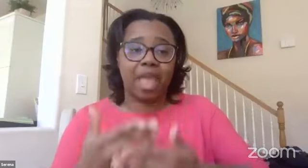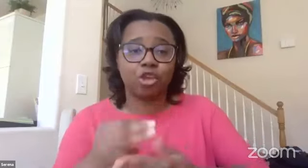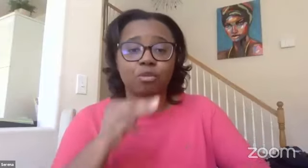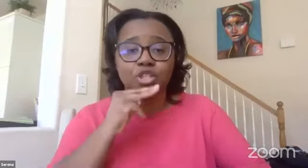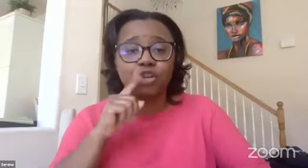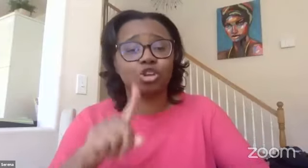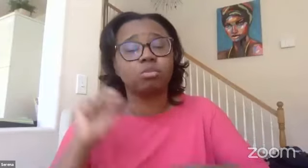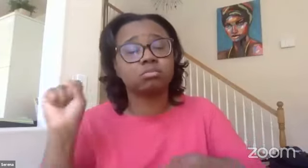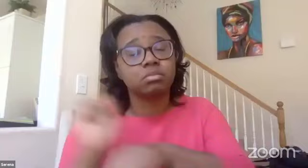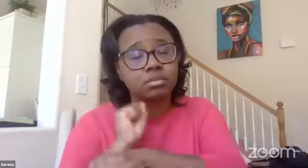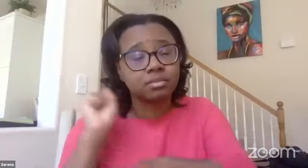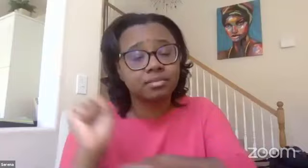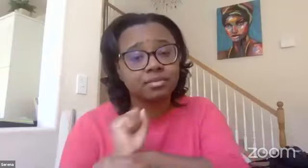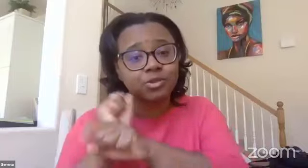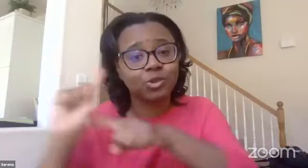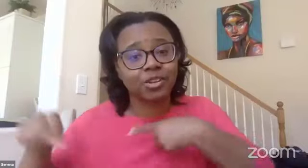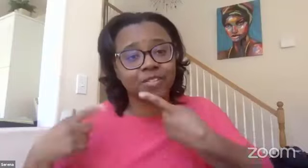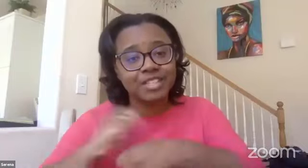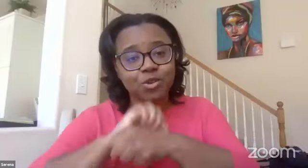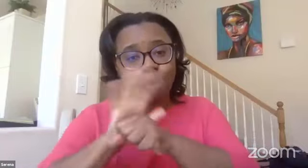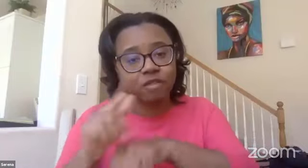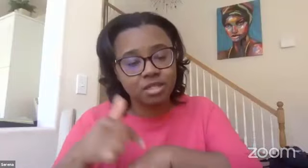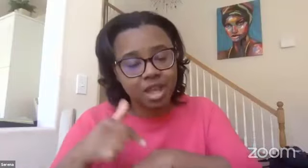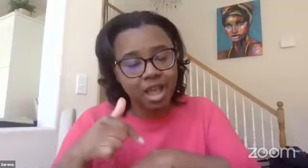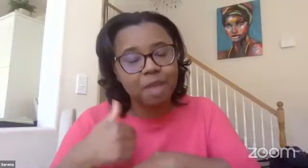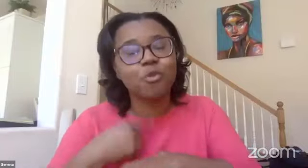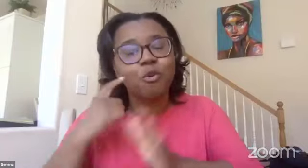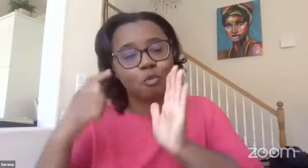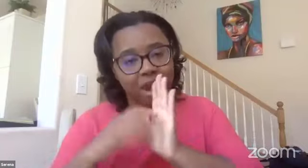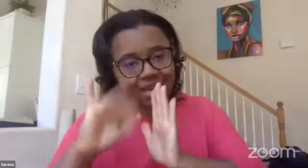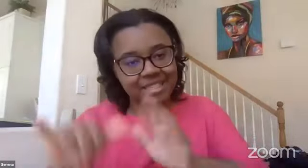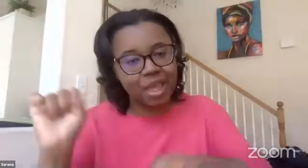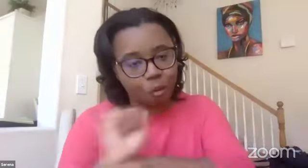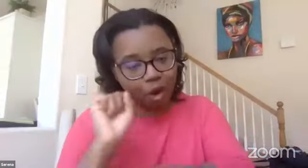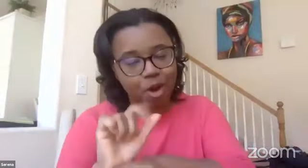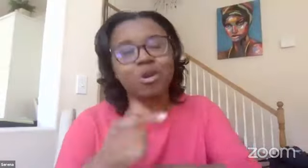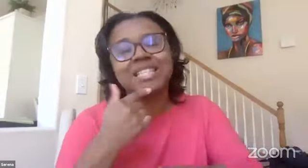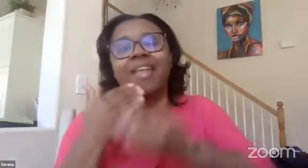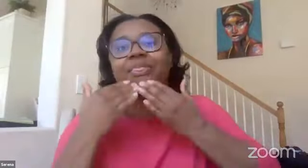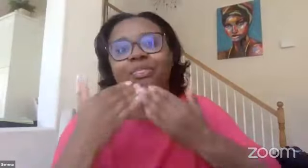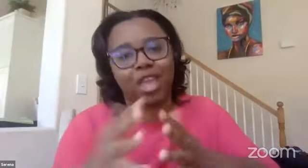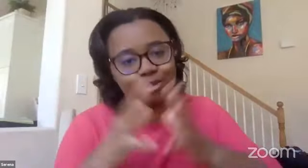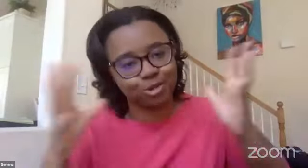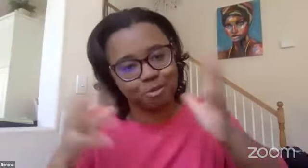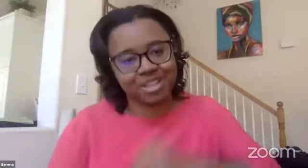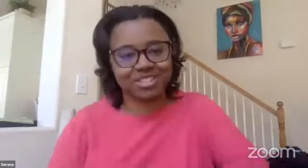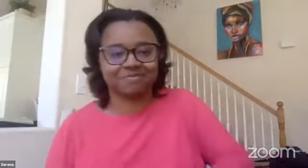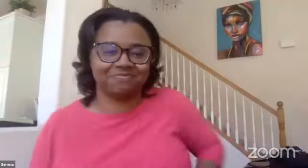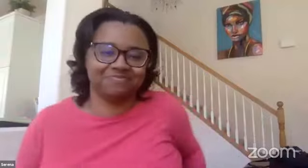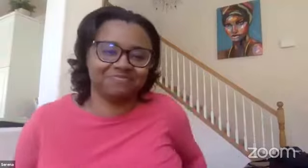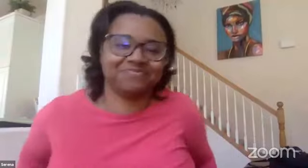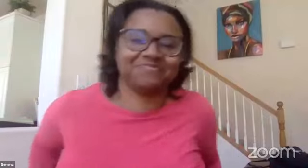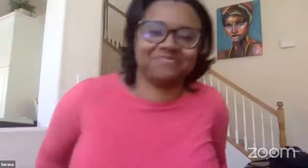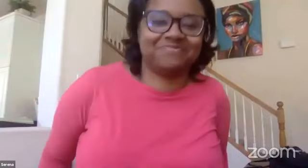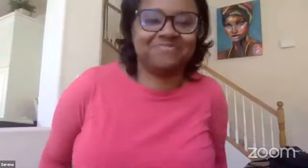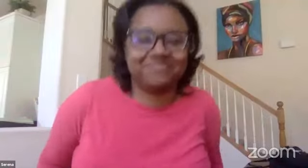This is Serena. It's not necessarily a question, but again, I just do want to thank Michelle for taking the time. I recognize that it's a lot of work right now working